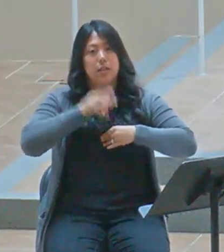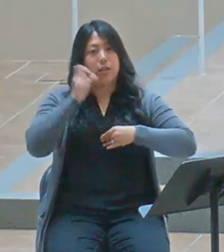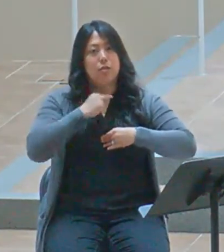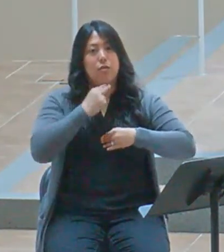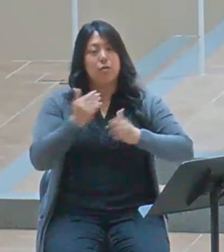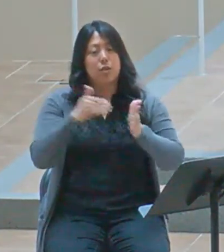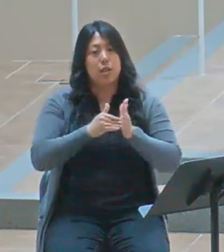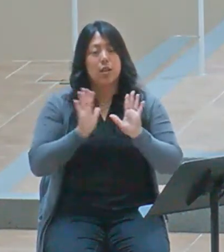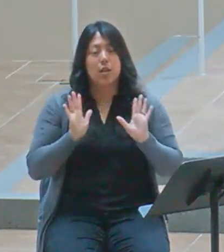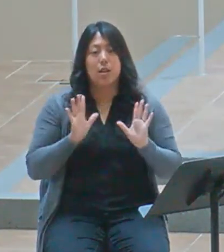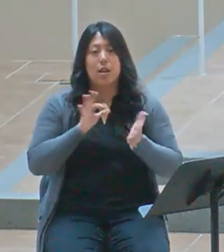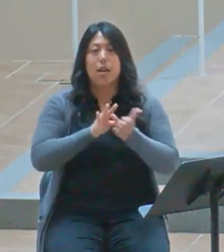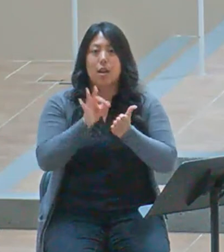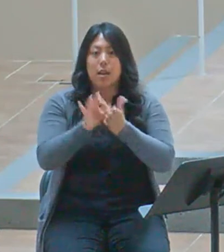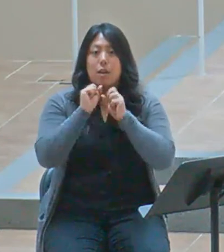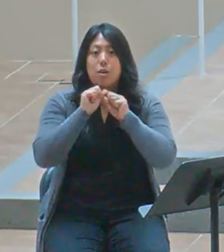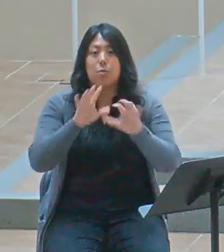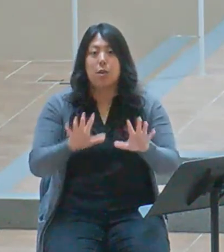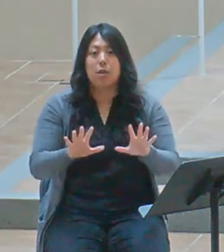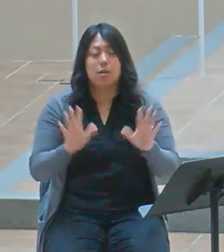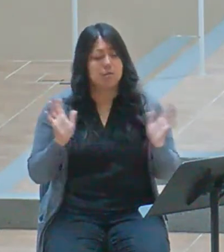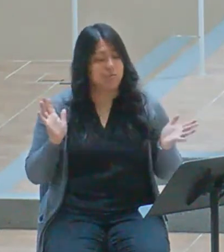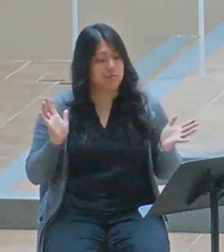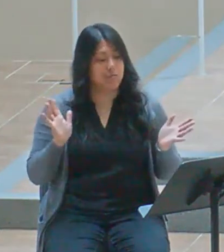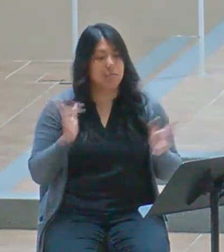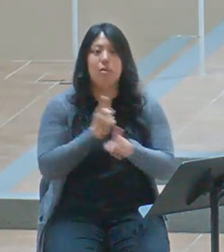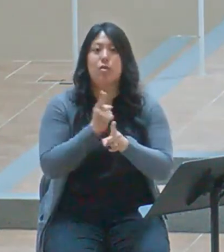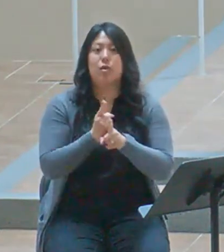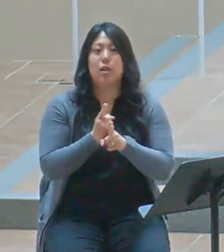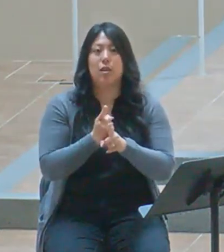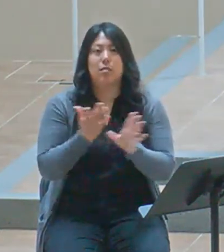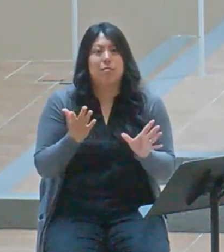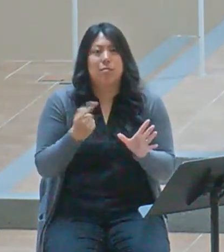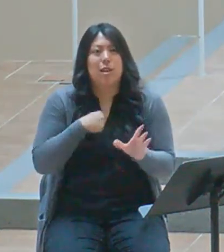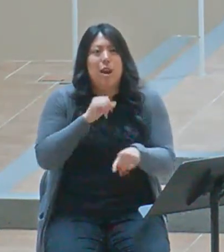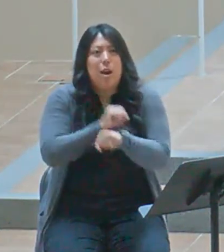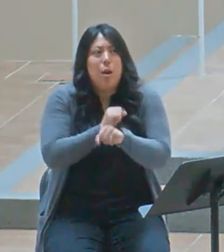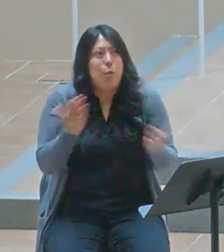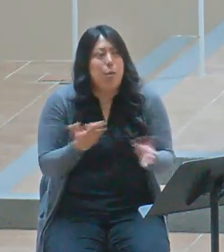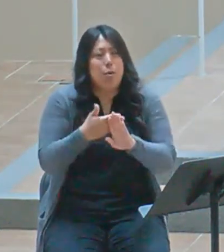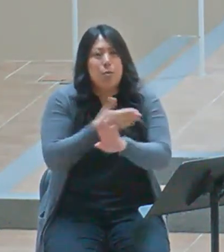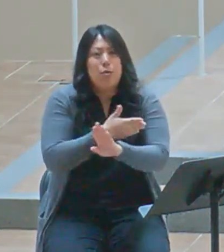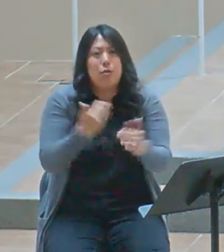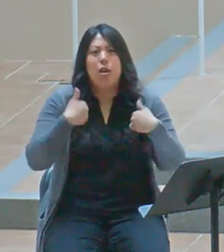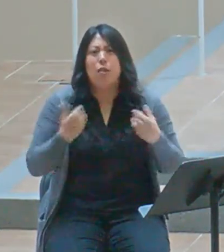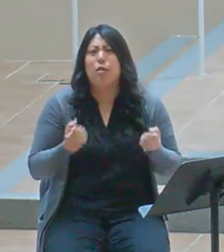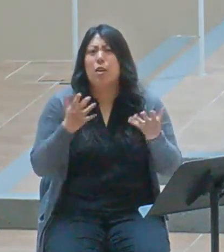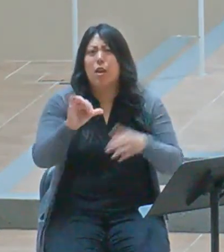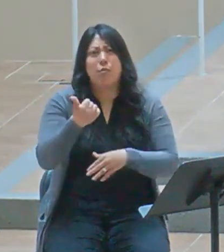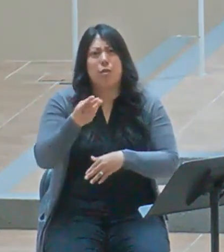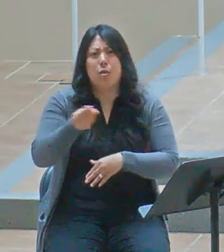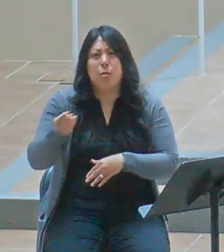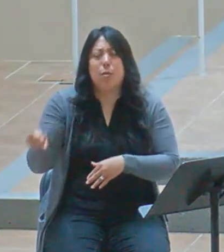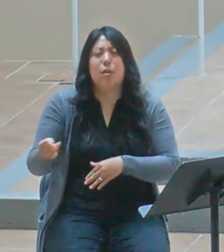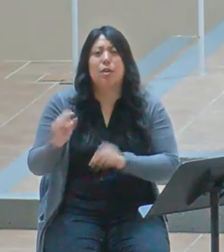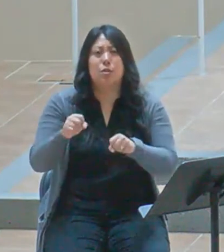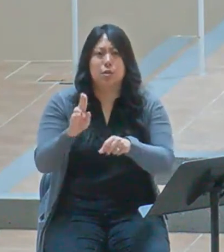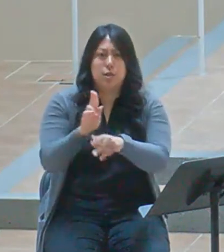blessings. And I realized, yes, you're right. Here I am. I used to work at this place. They have plenty of pipes. So I go